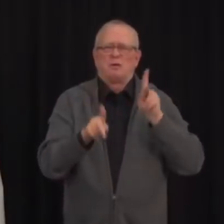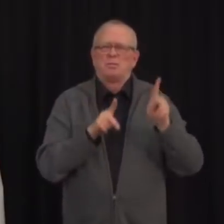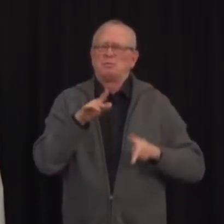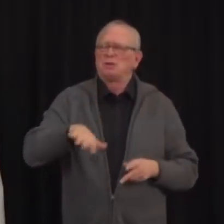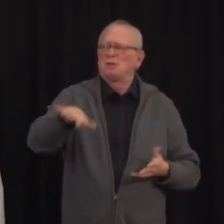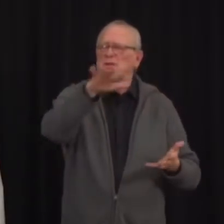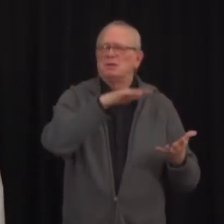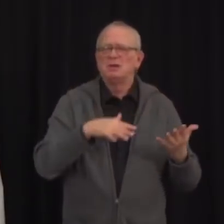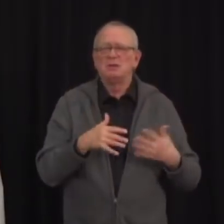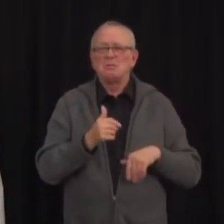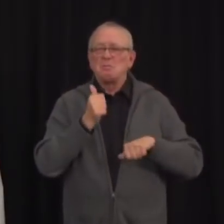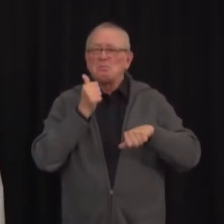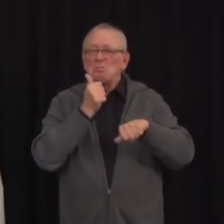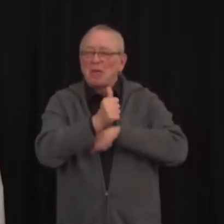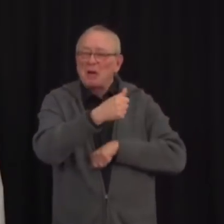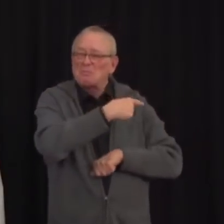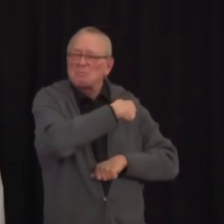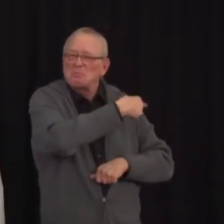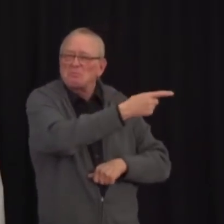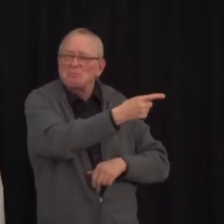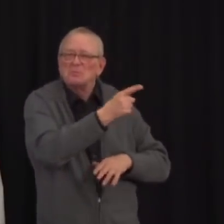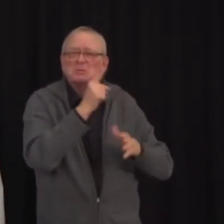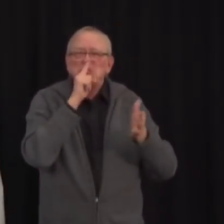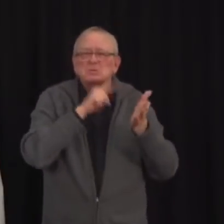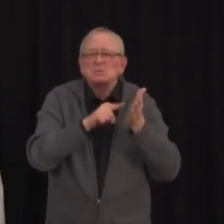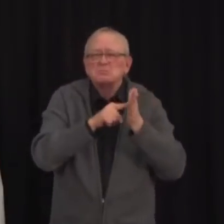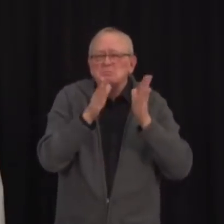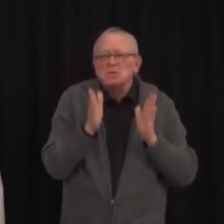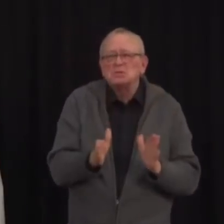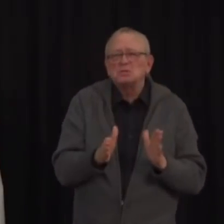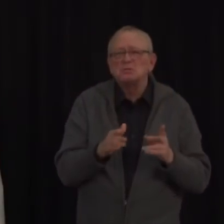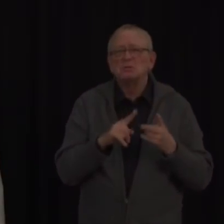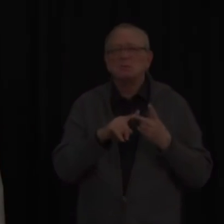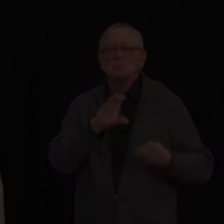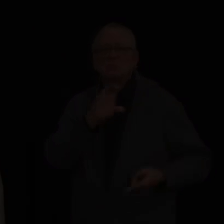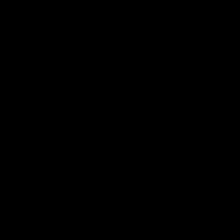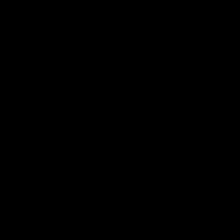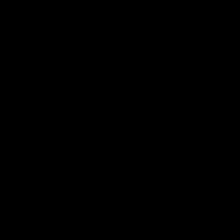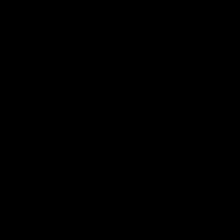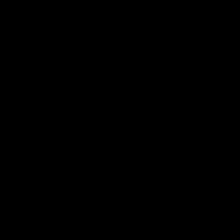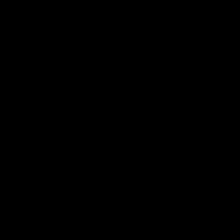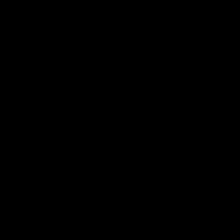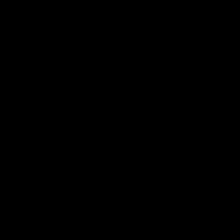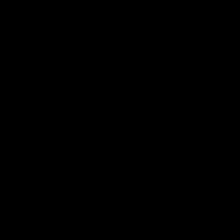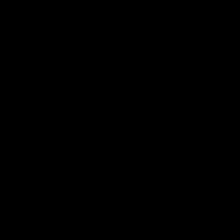who are simply trying to enforce what is in place and to help stop the spread.